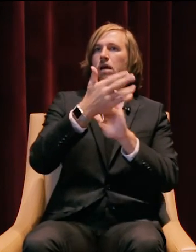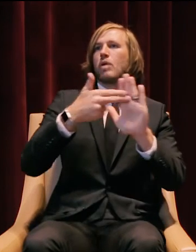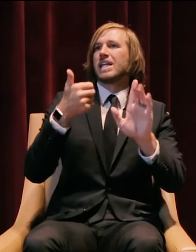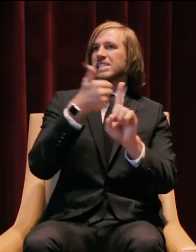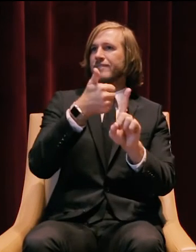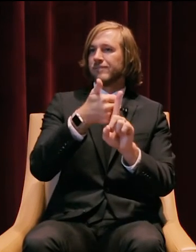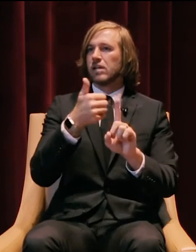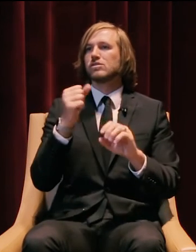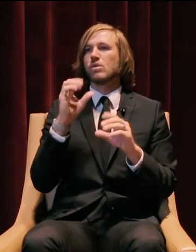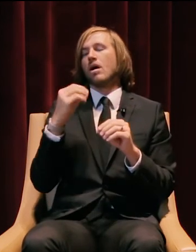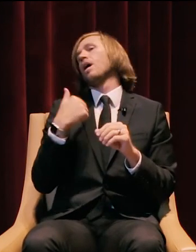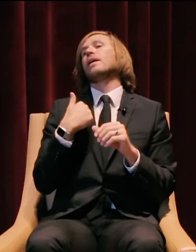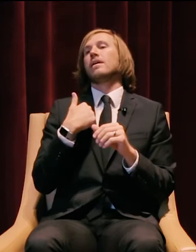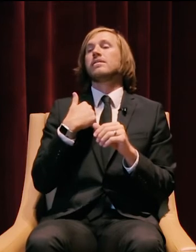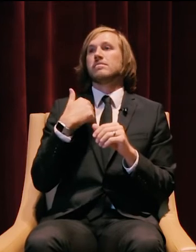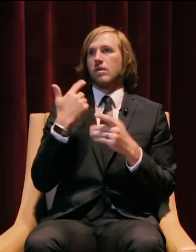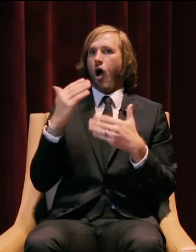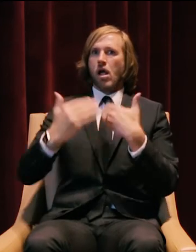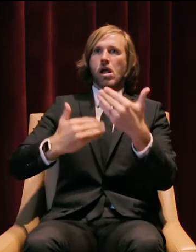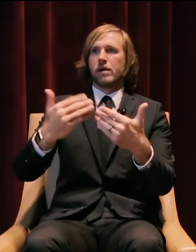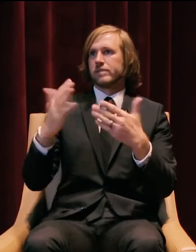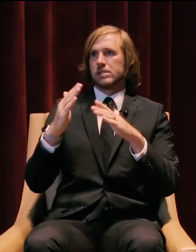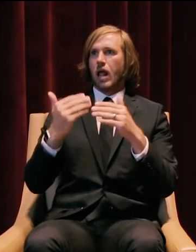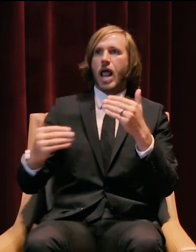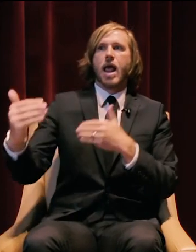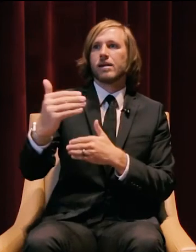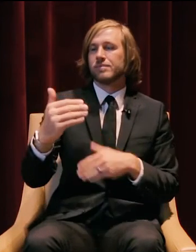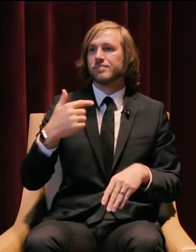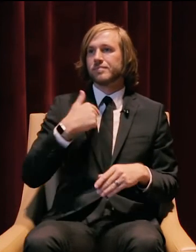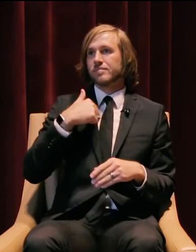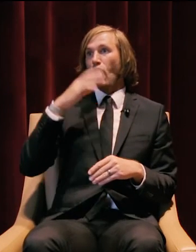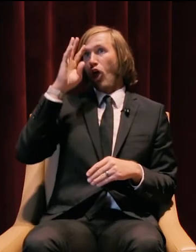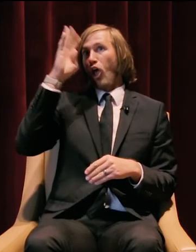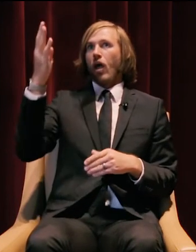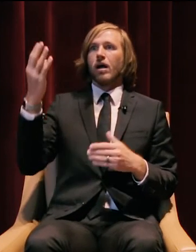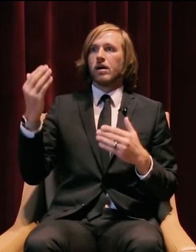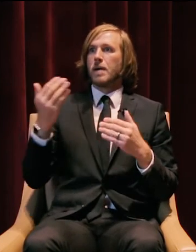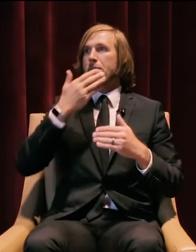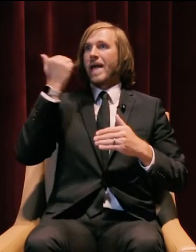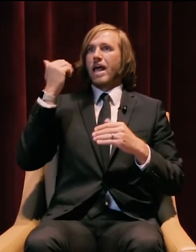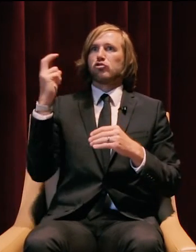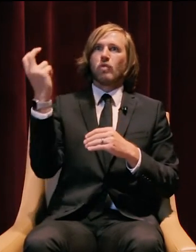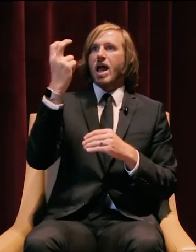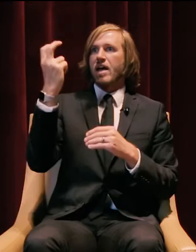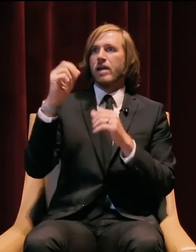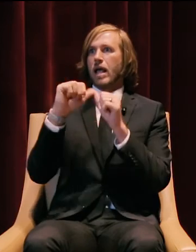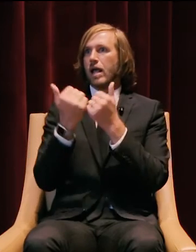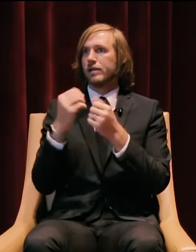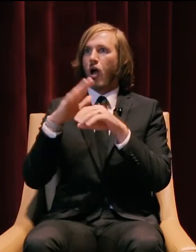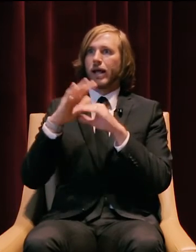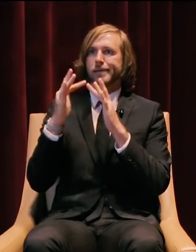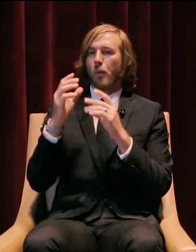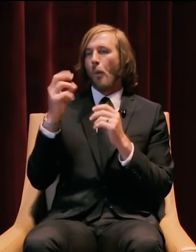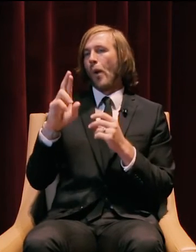own. So I was all that far down the road. I wasn't coming up with a better travel agency on the internet